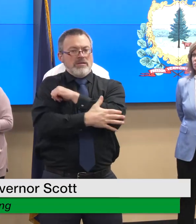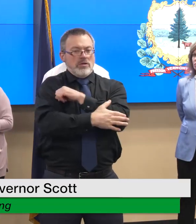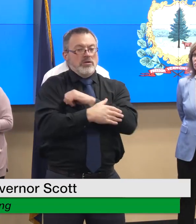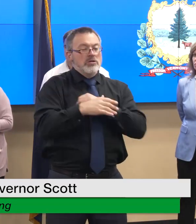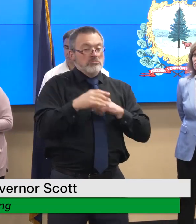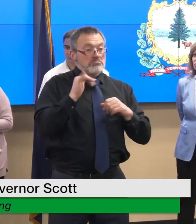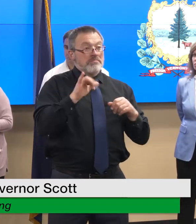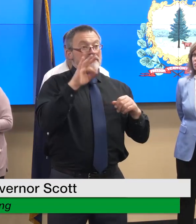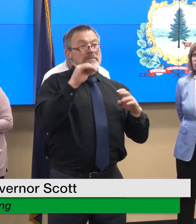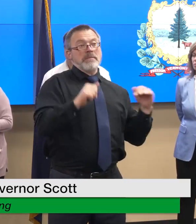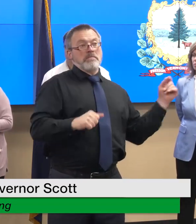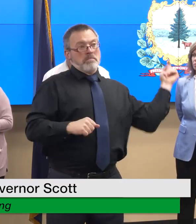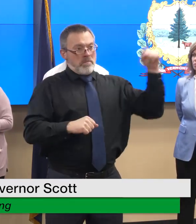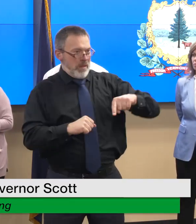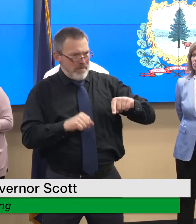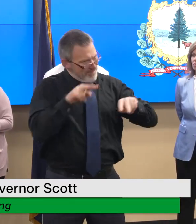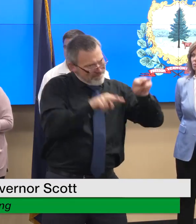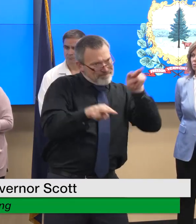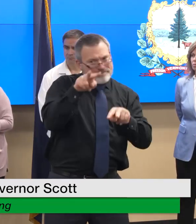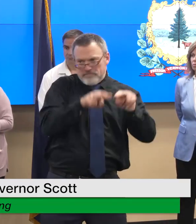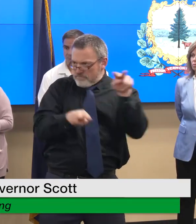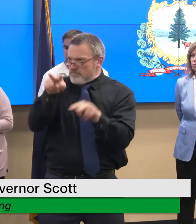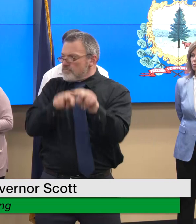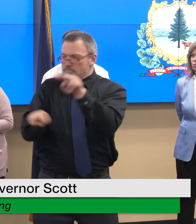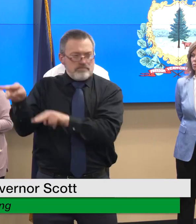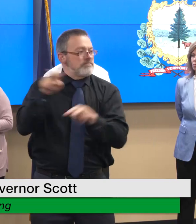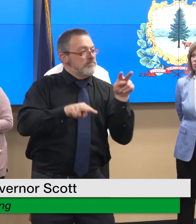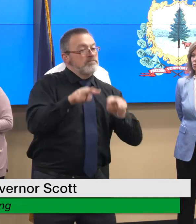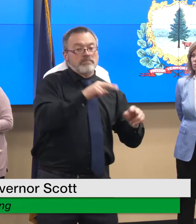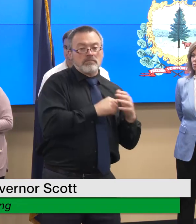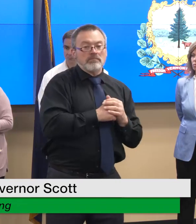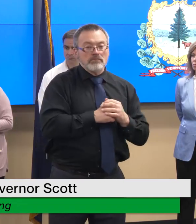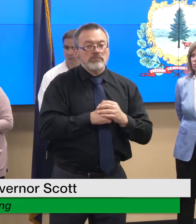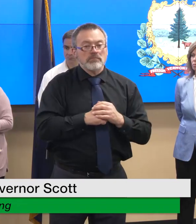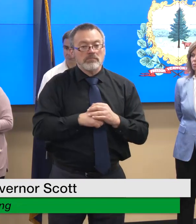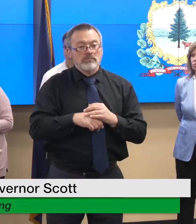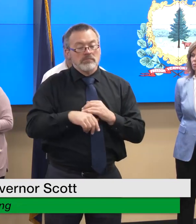30th. This generally takes several weeks to complete.